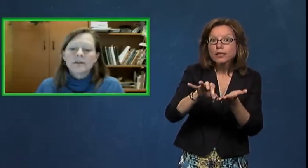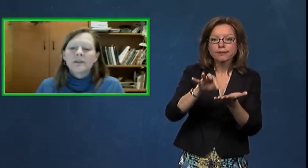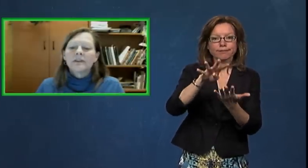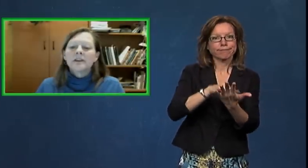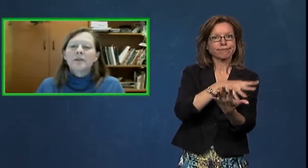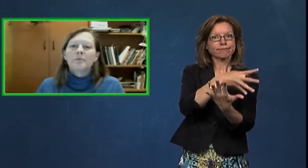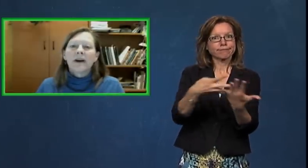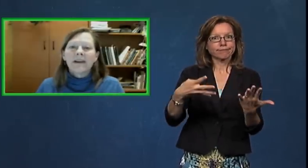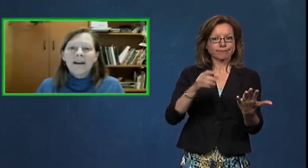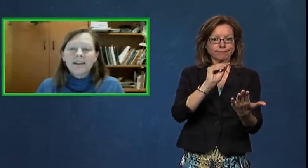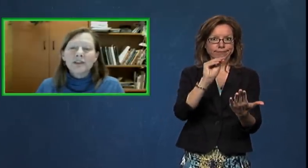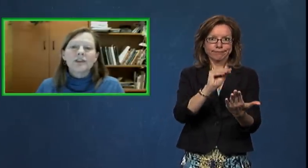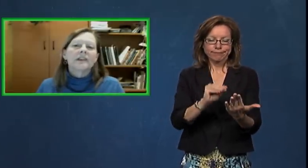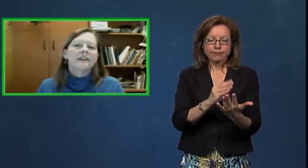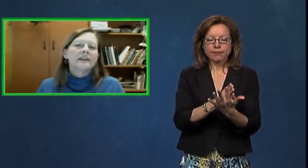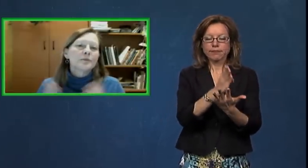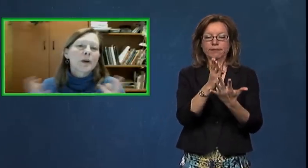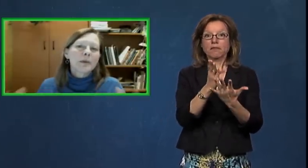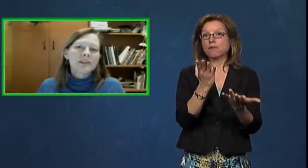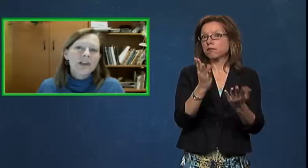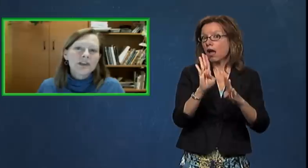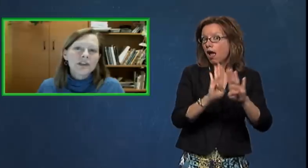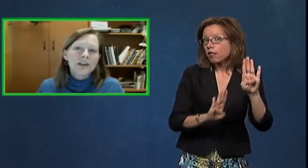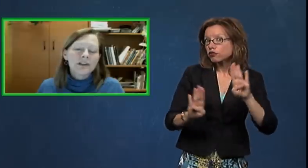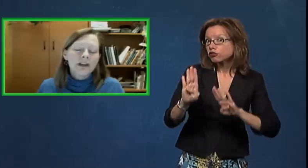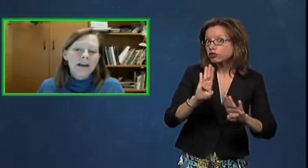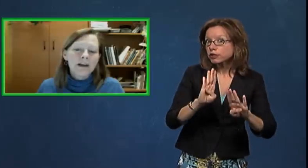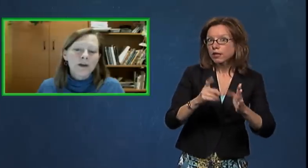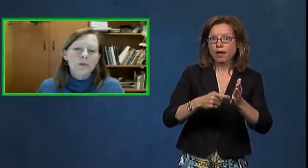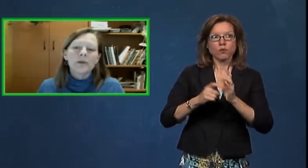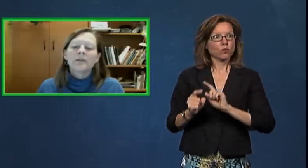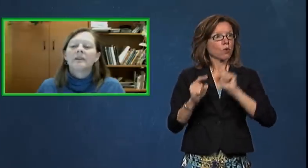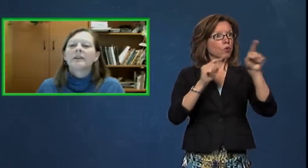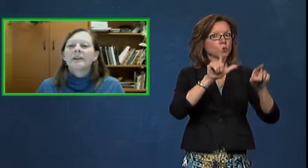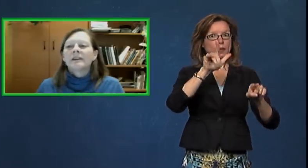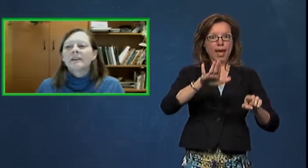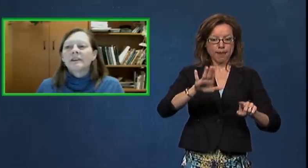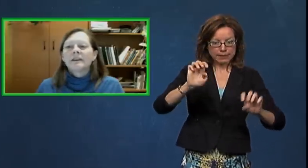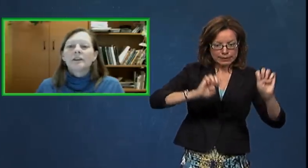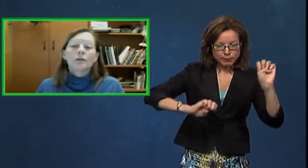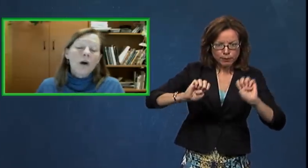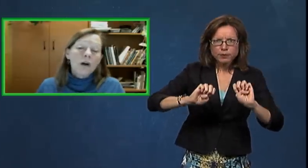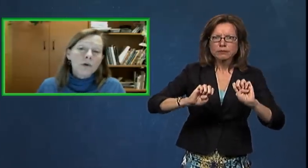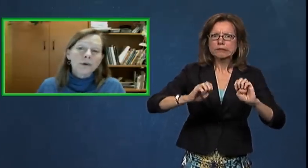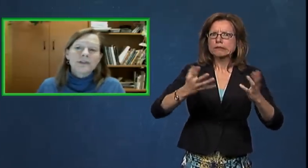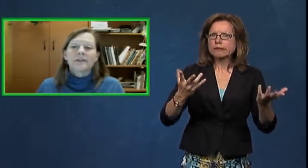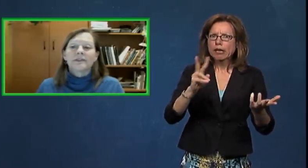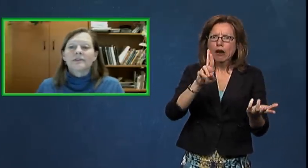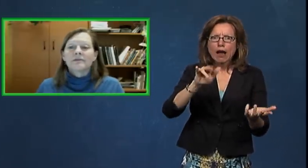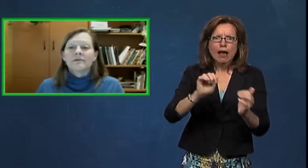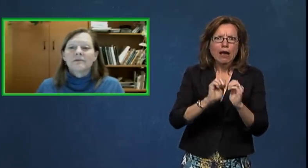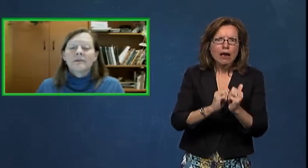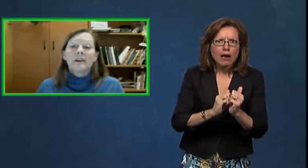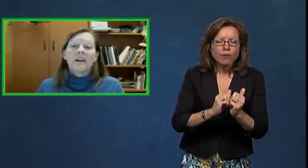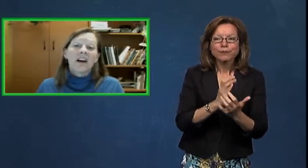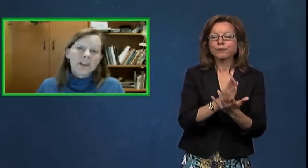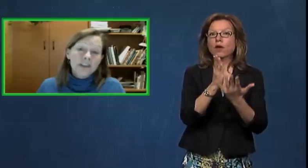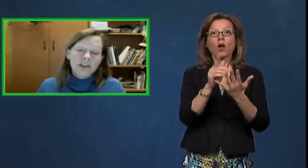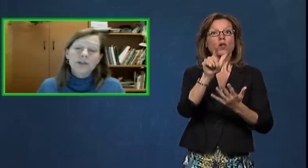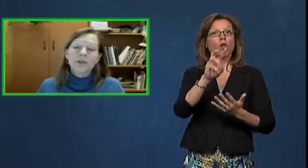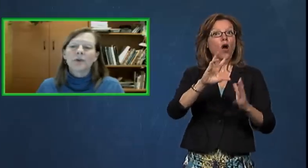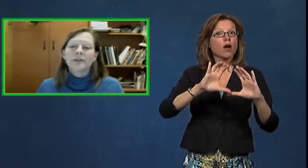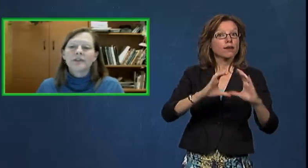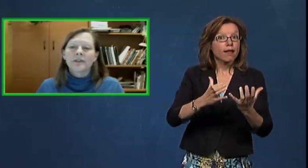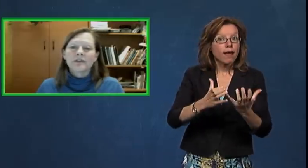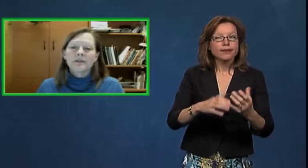spreadsheets, biology, experimentation in a lab, law courses,